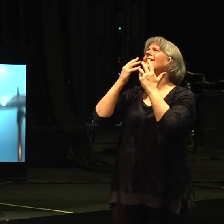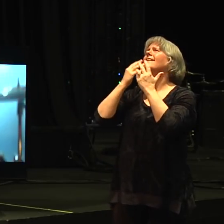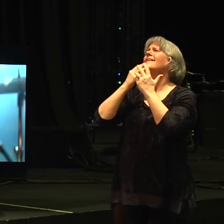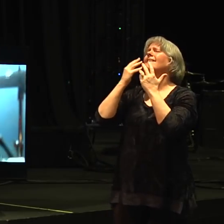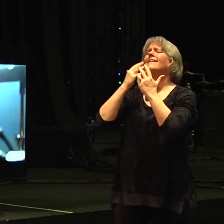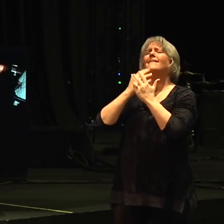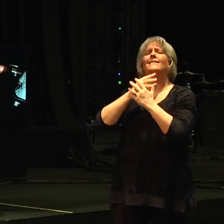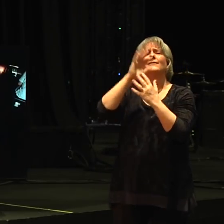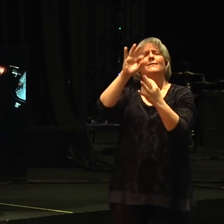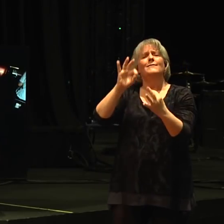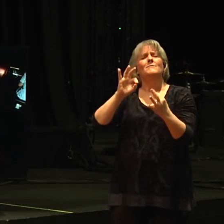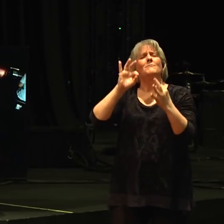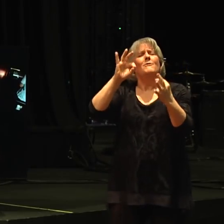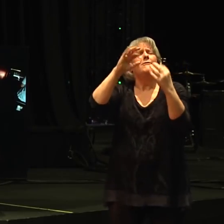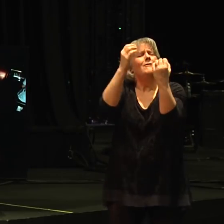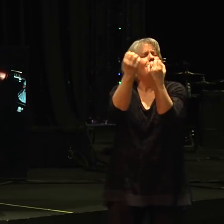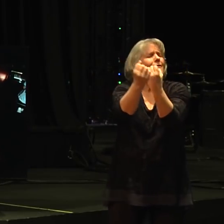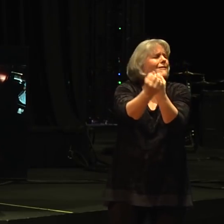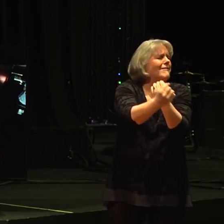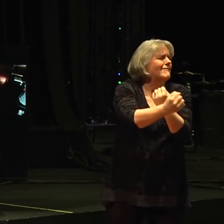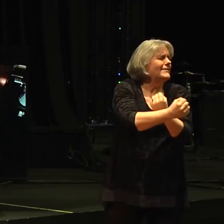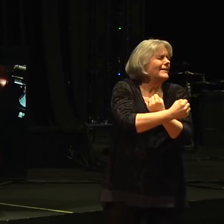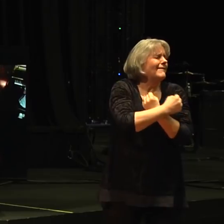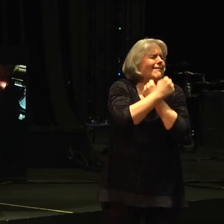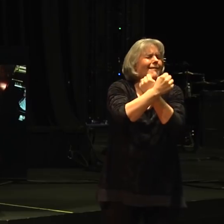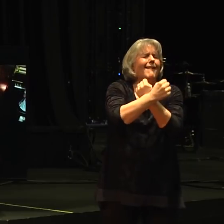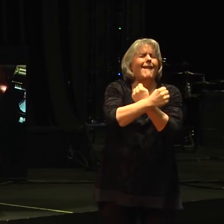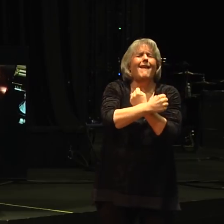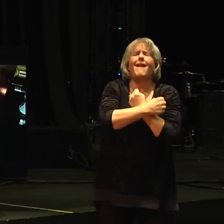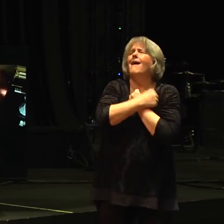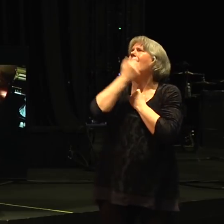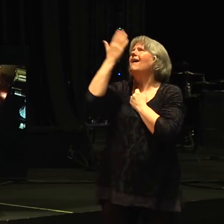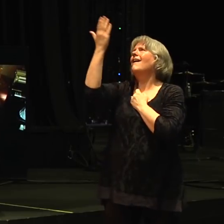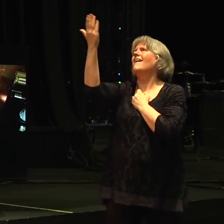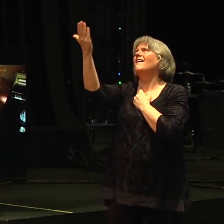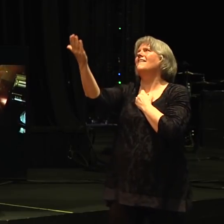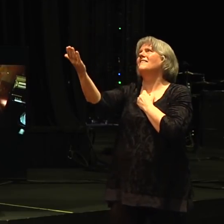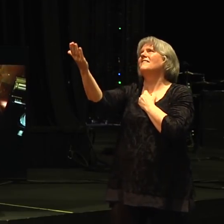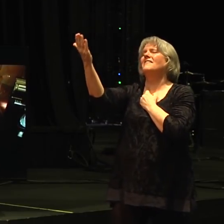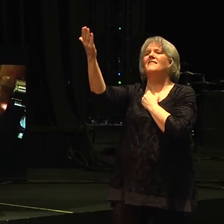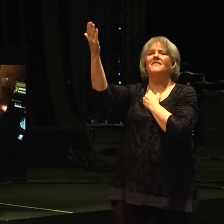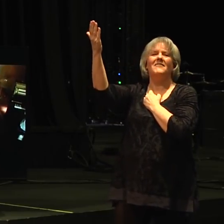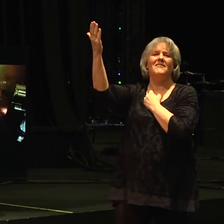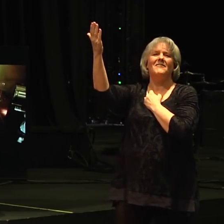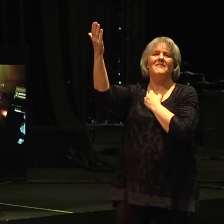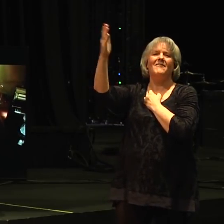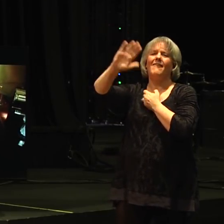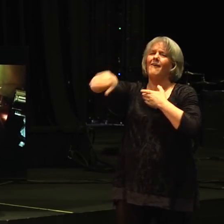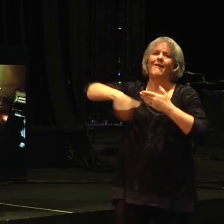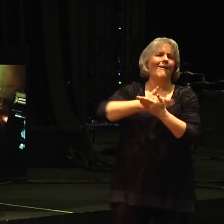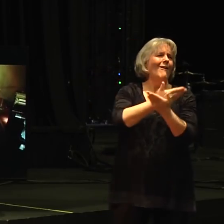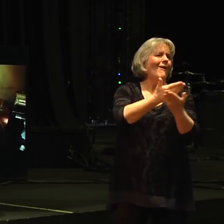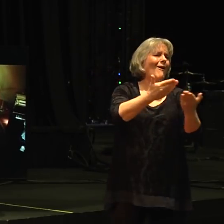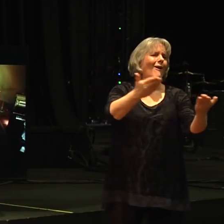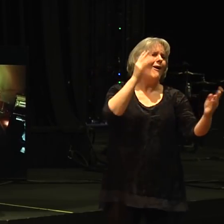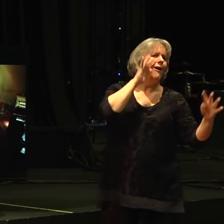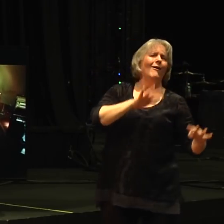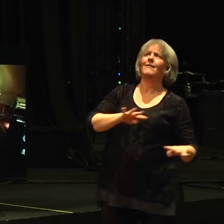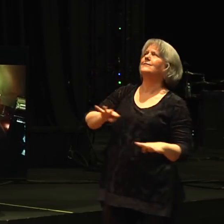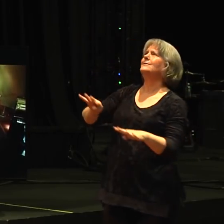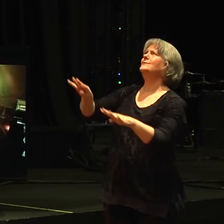The radiance of perfect love now shines